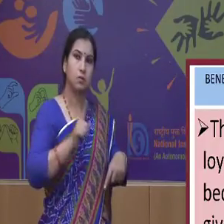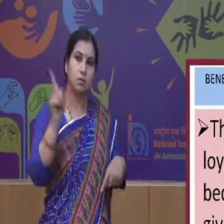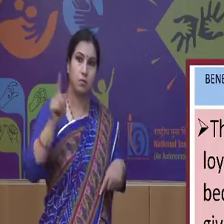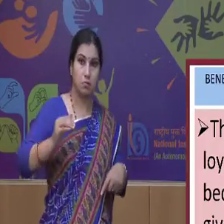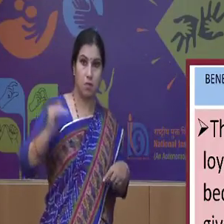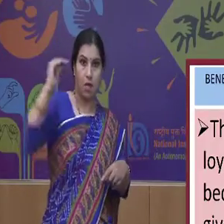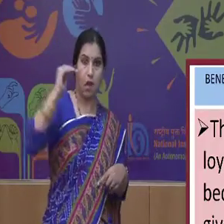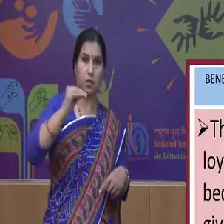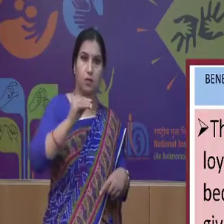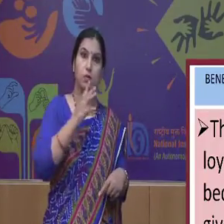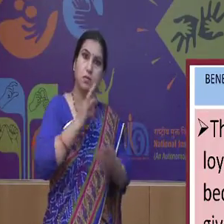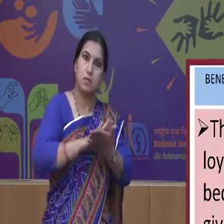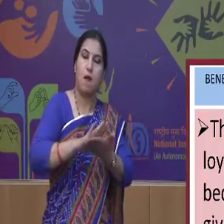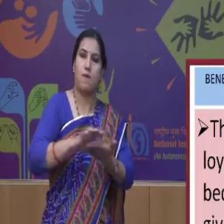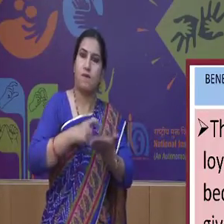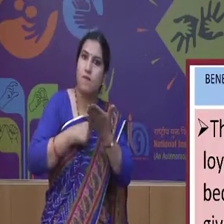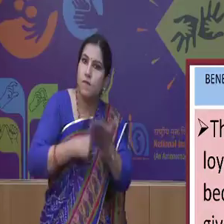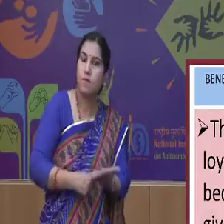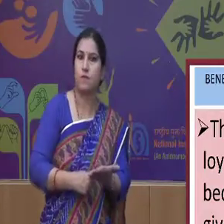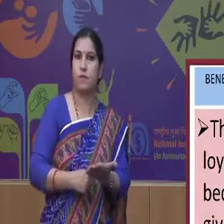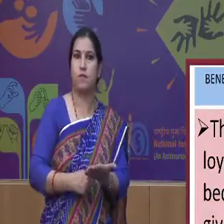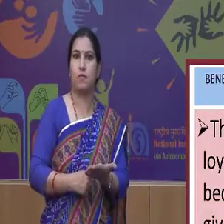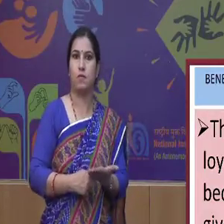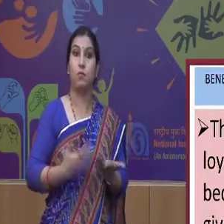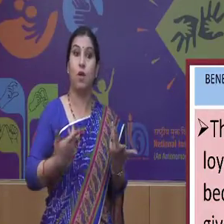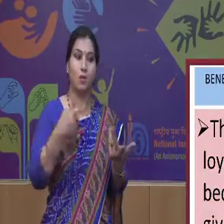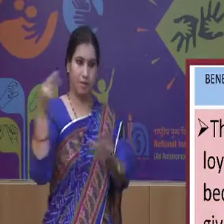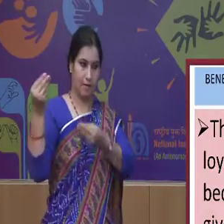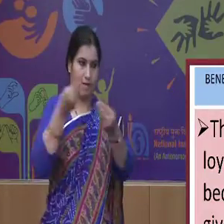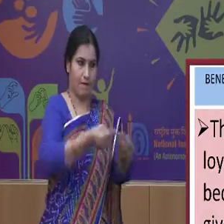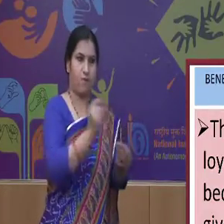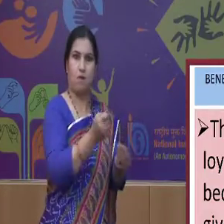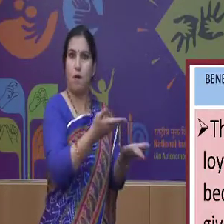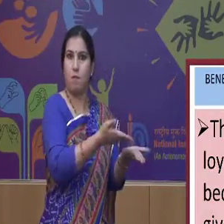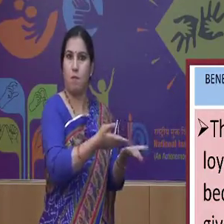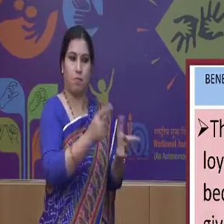British because they had given them work.